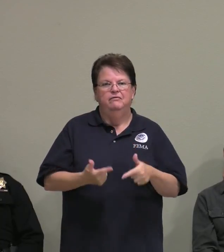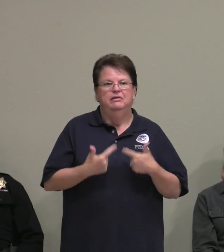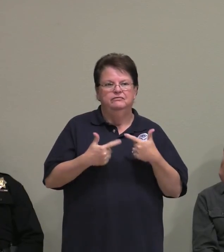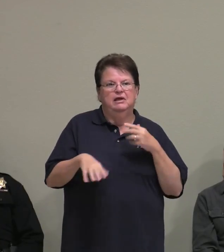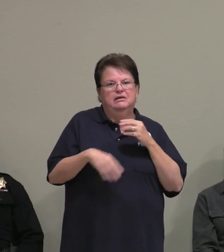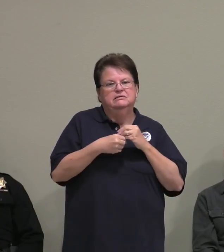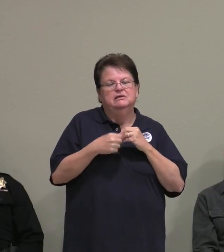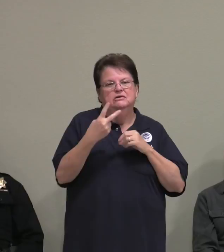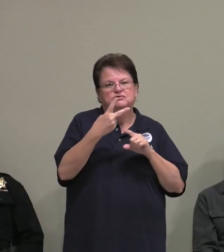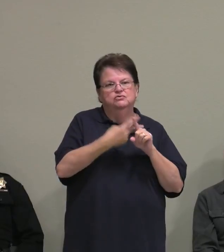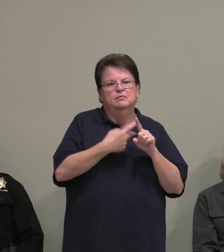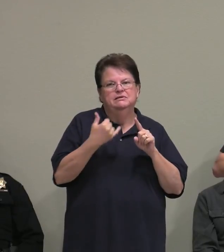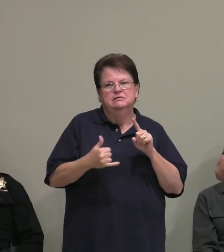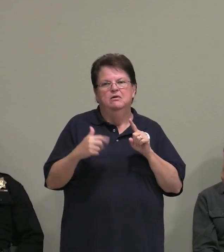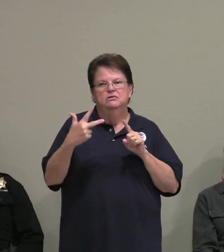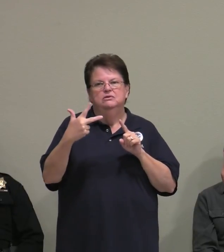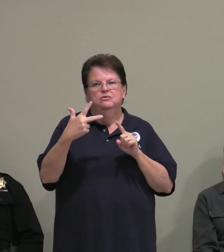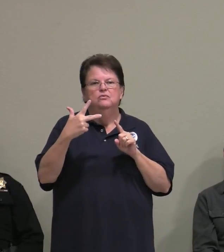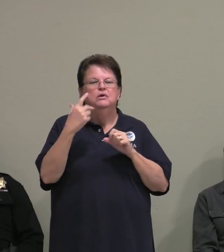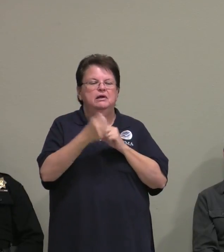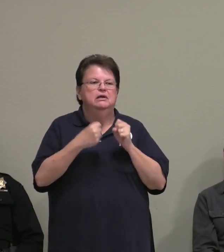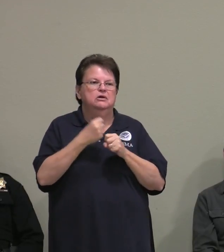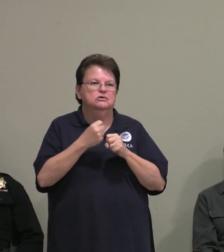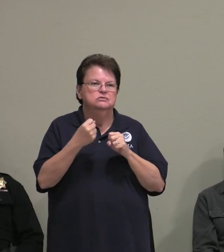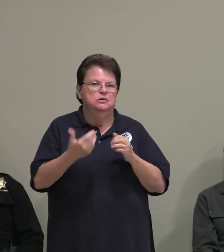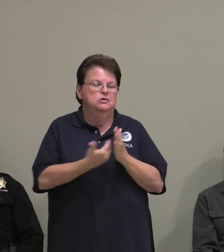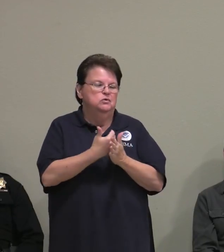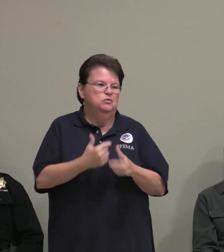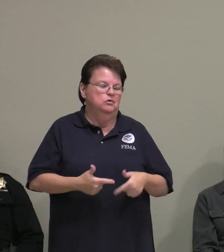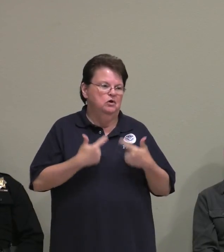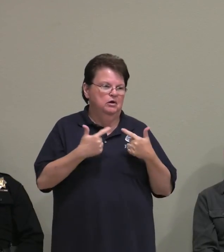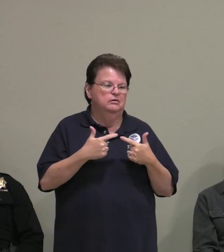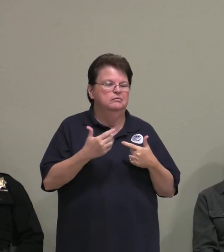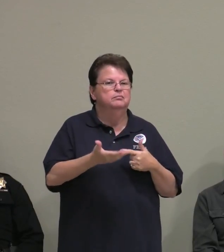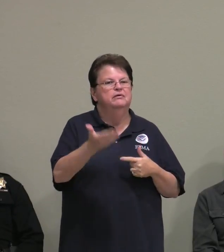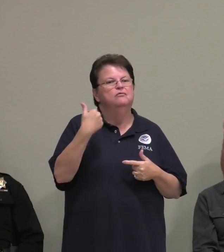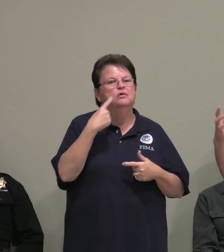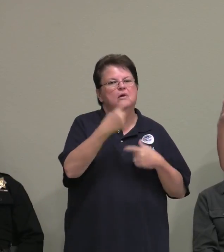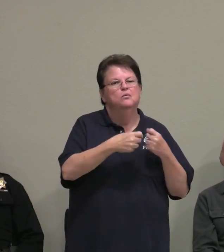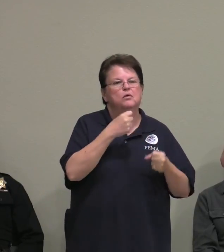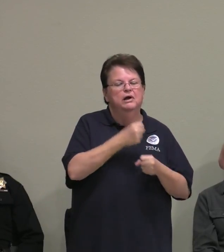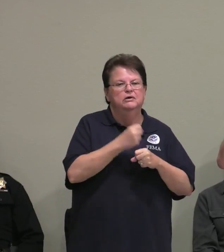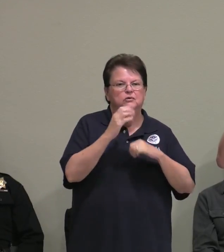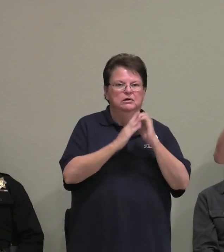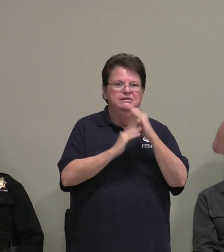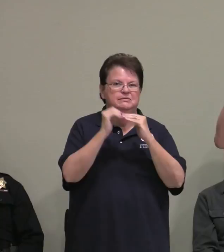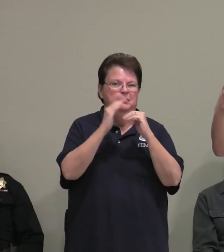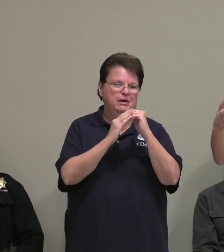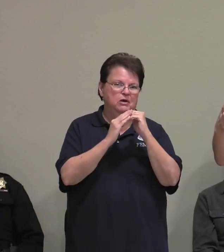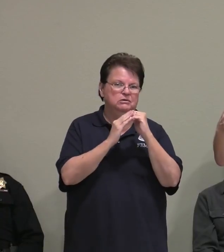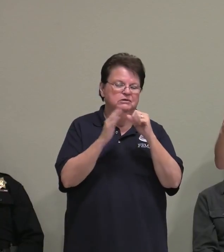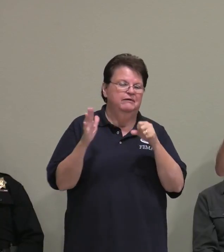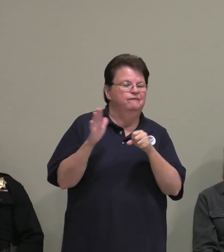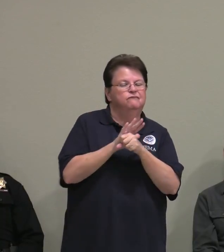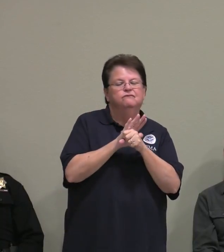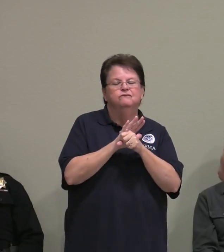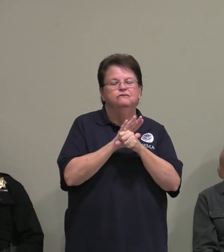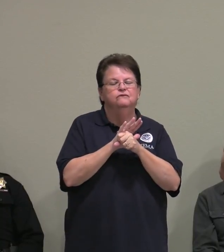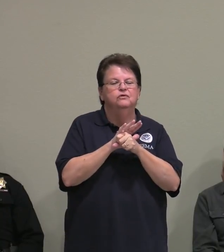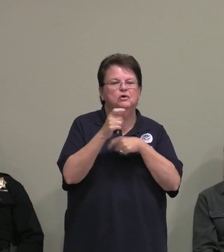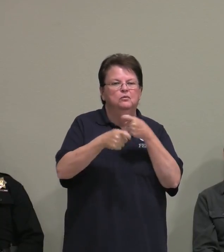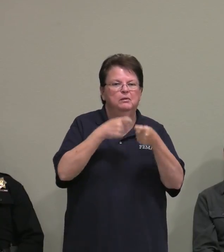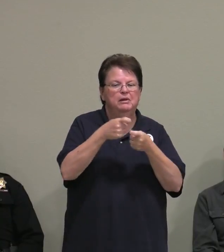that's two years. Now it's three years with a new law. Before you only used to have one year to rebuild in order to get full replacement cost.